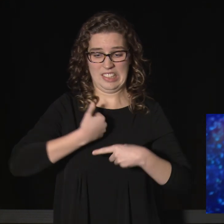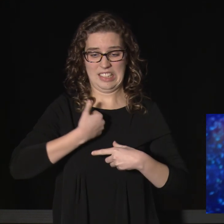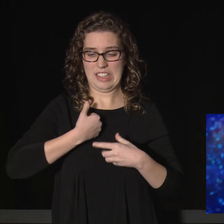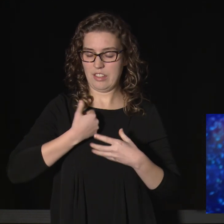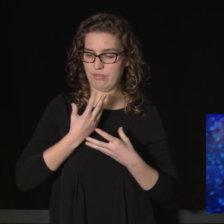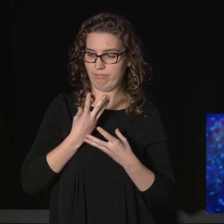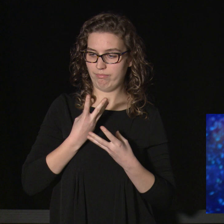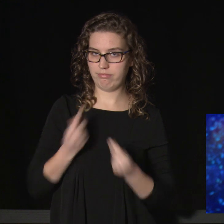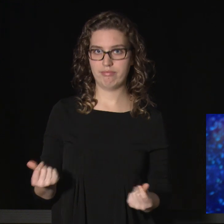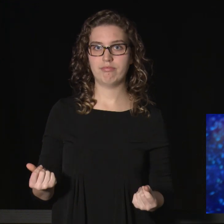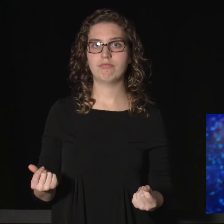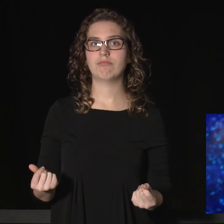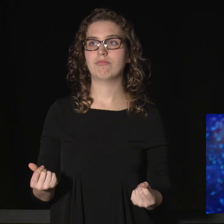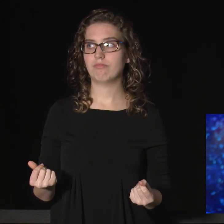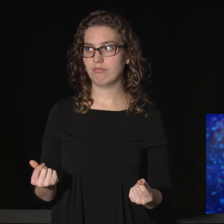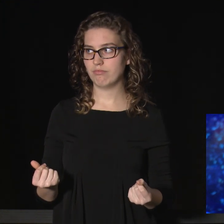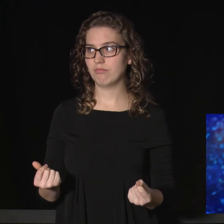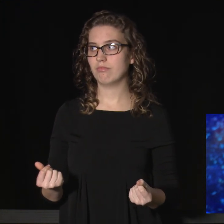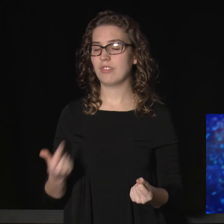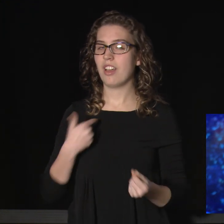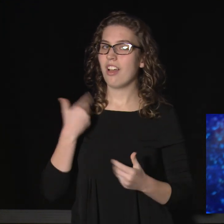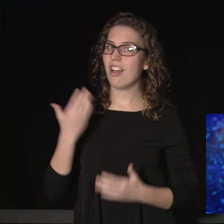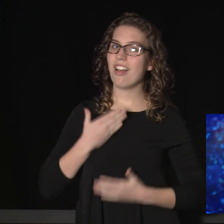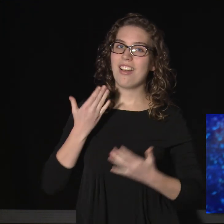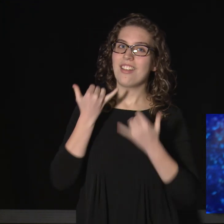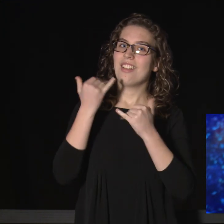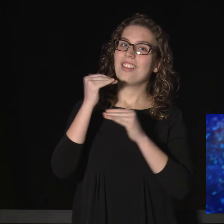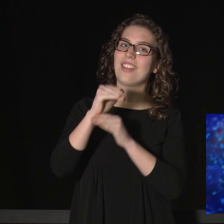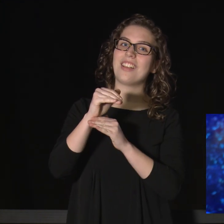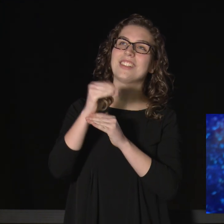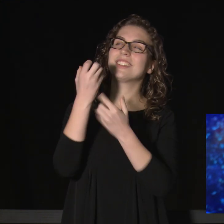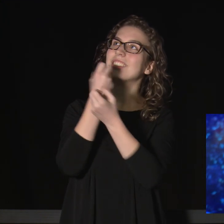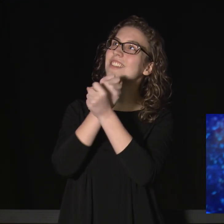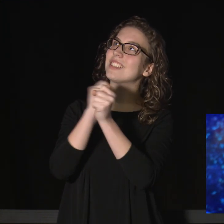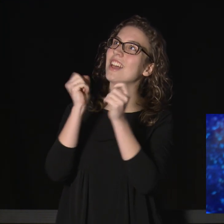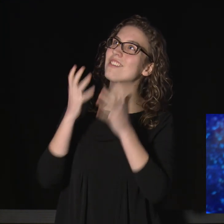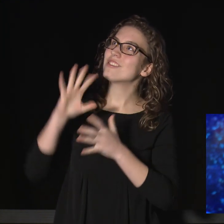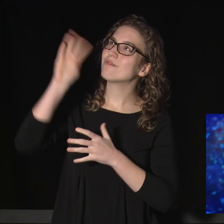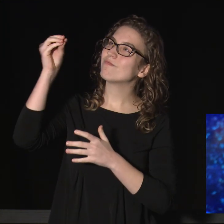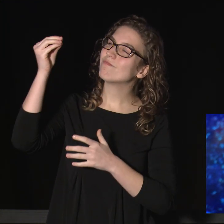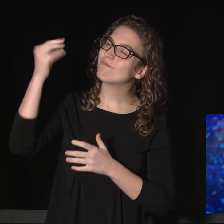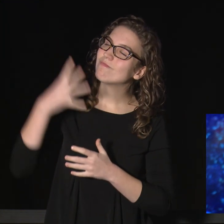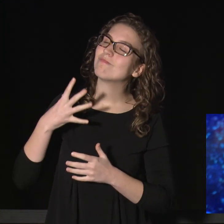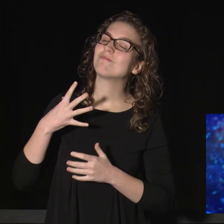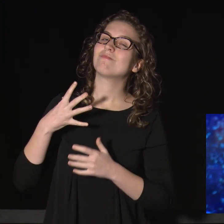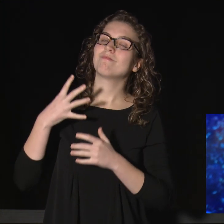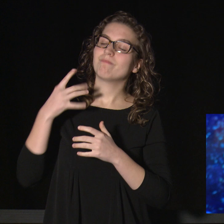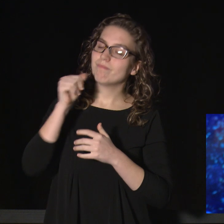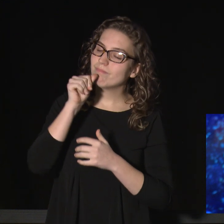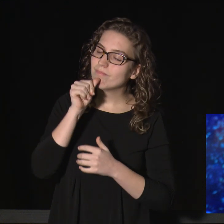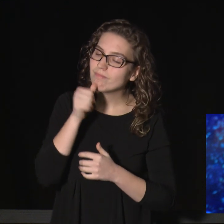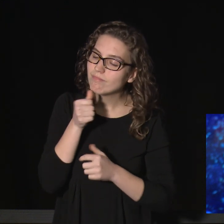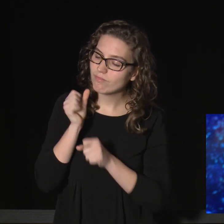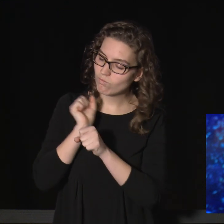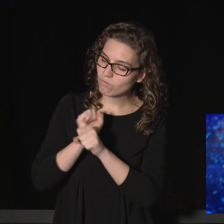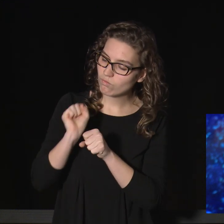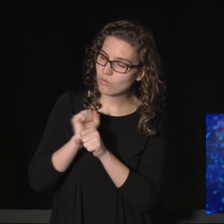so glad tonight that there is a Savior who is gracious and patient enough to work with us